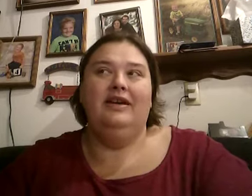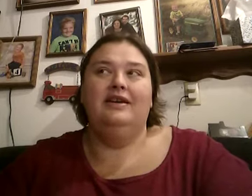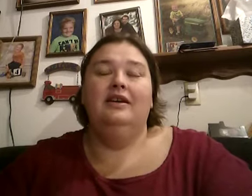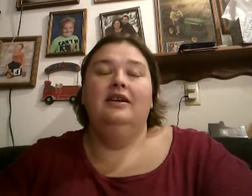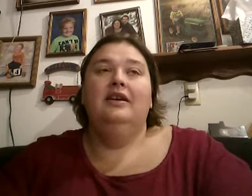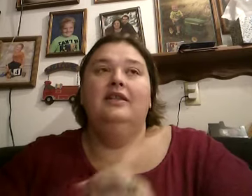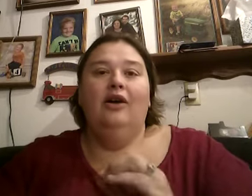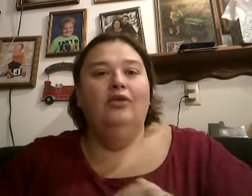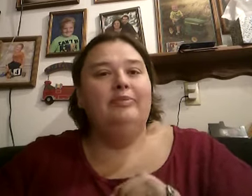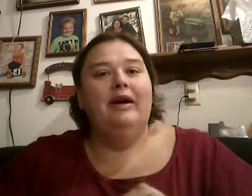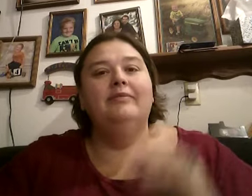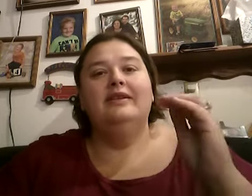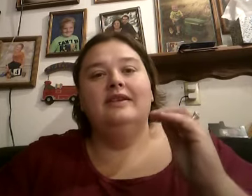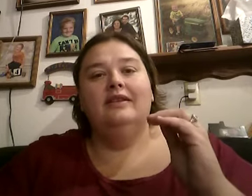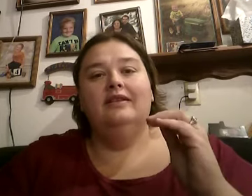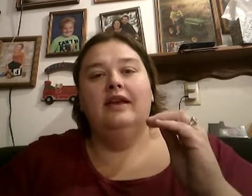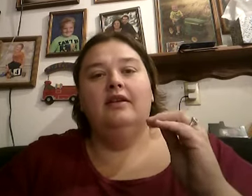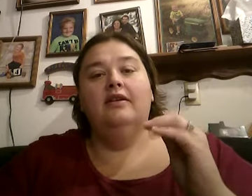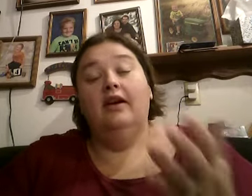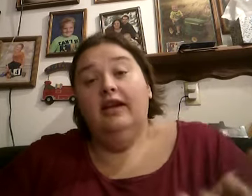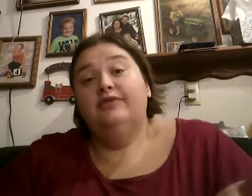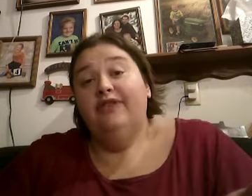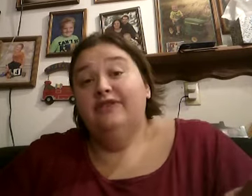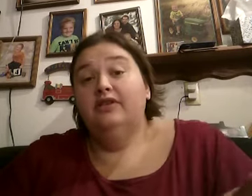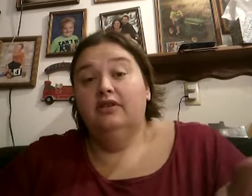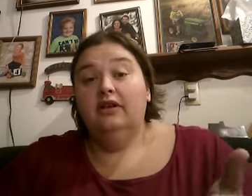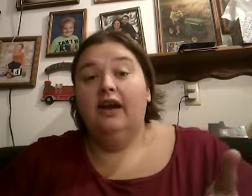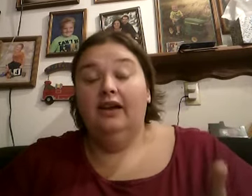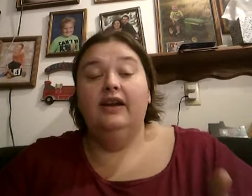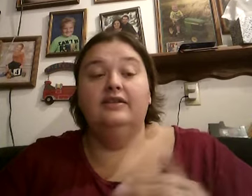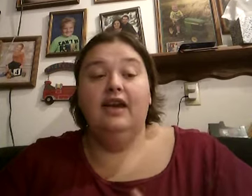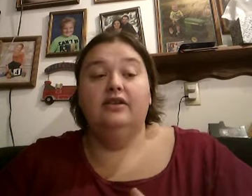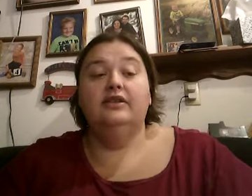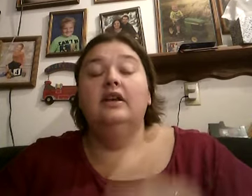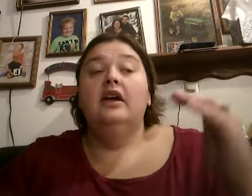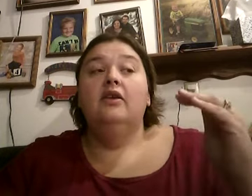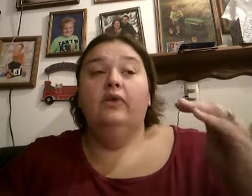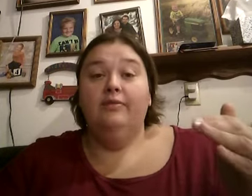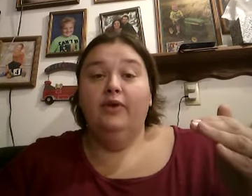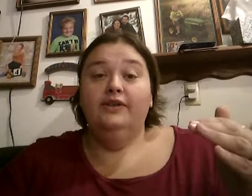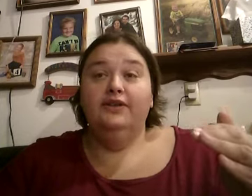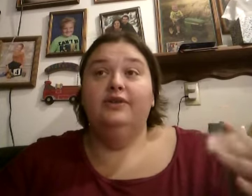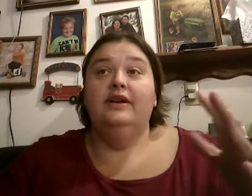like... The only problem is... Like, I guess Fenzer kind of scares... What I'm going to do is when